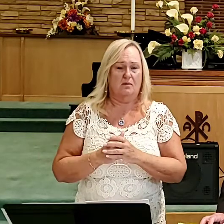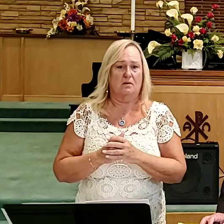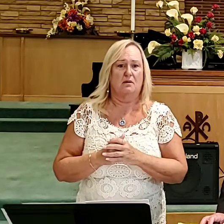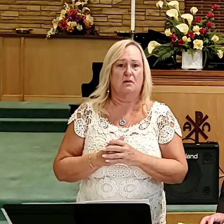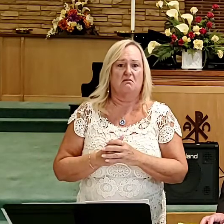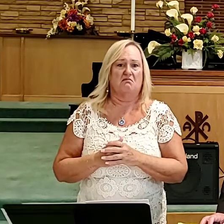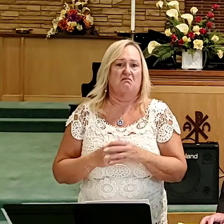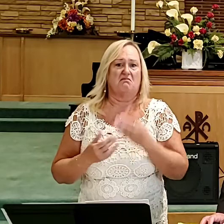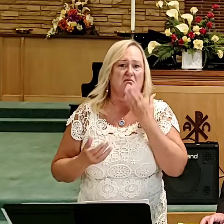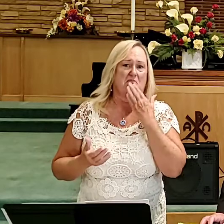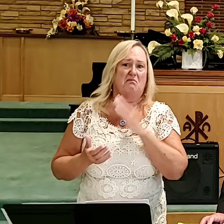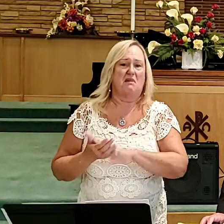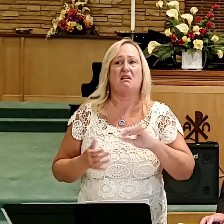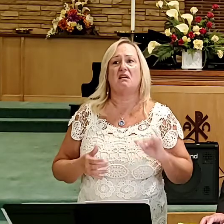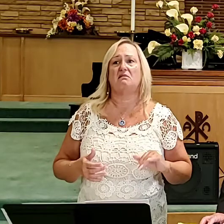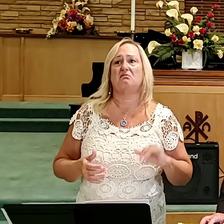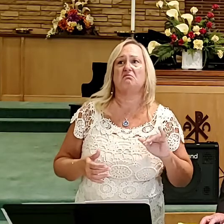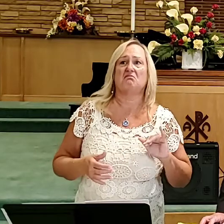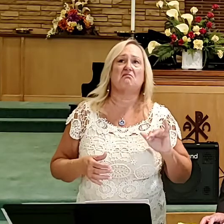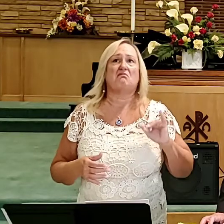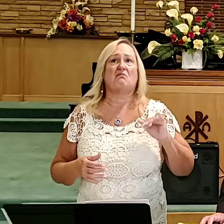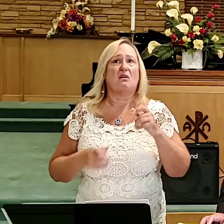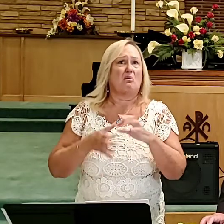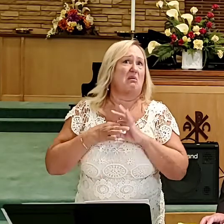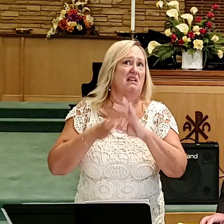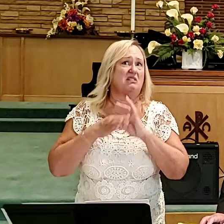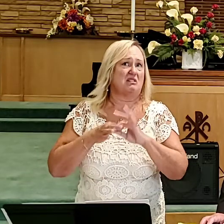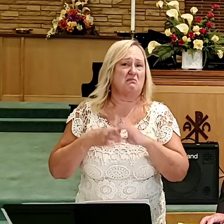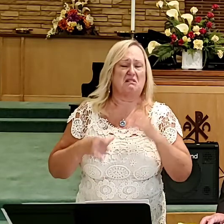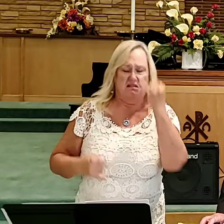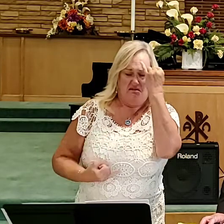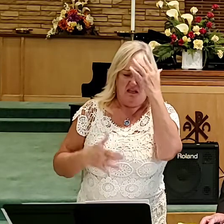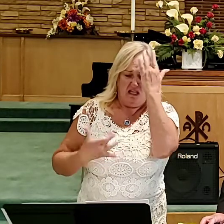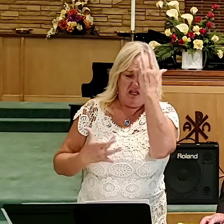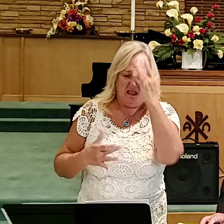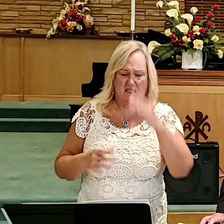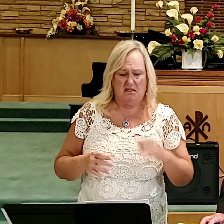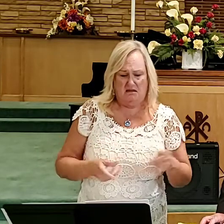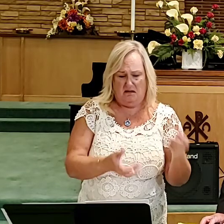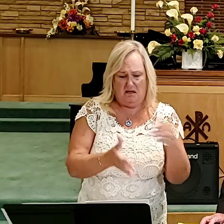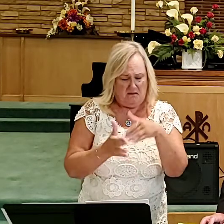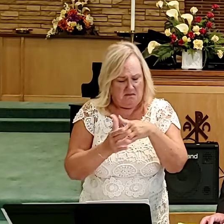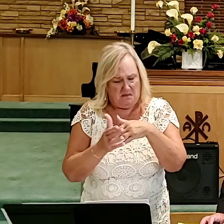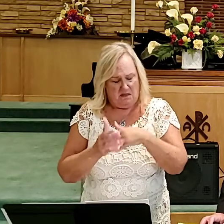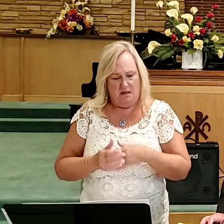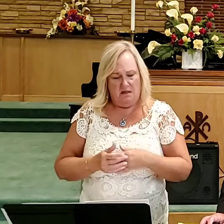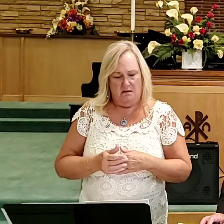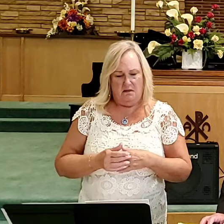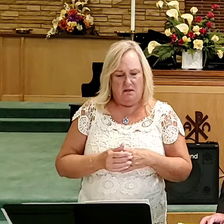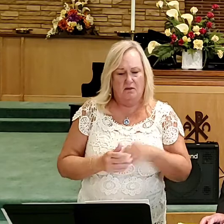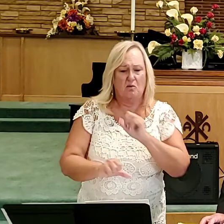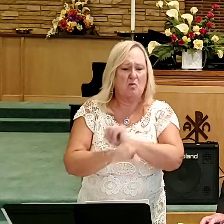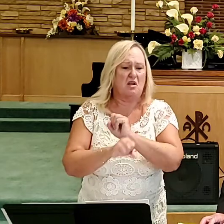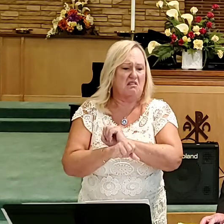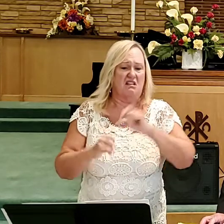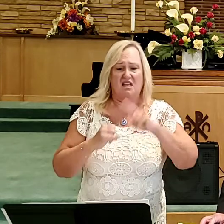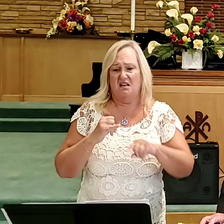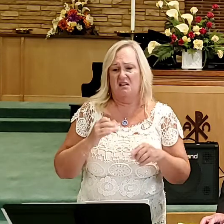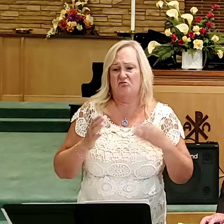Disappointing relationships, the illness that returns, the career that ended too